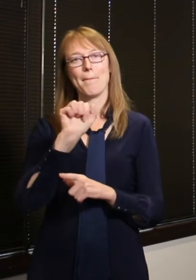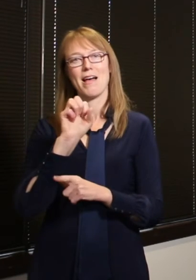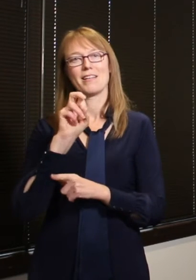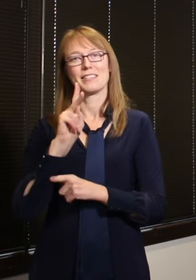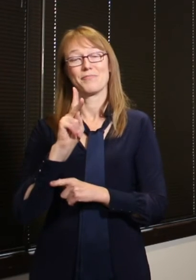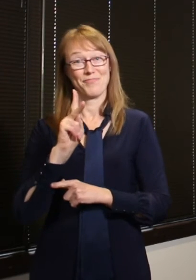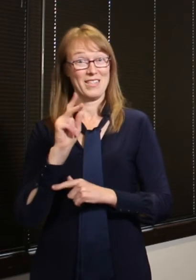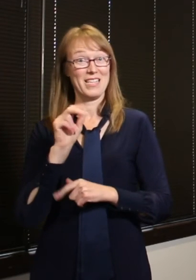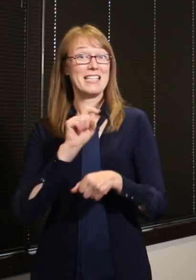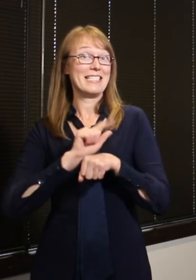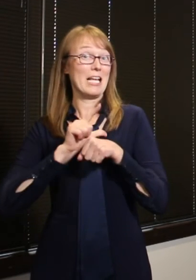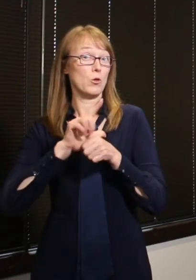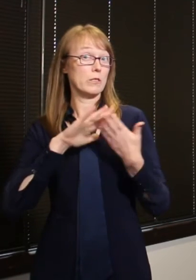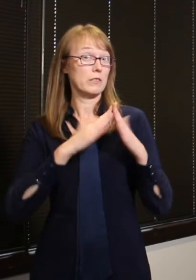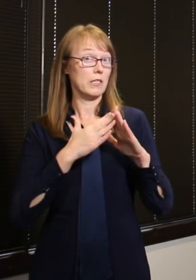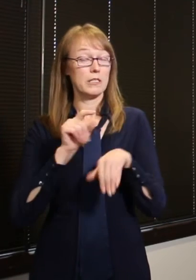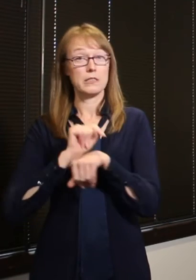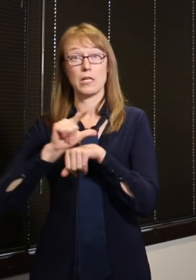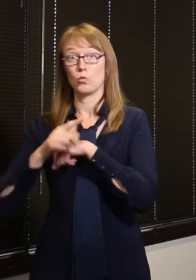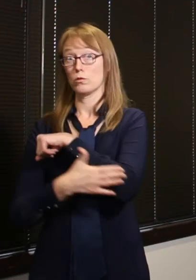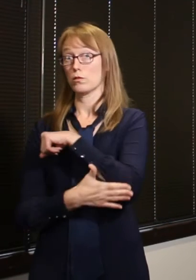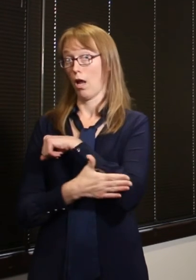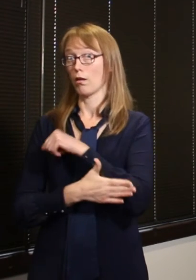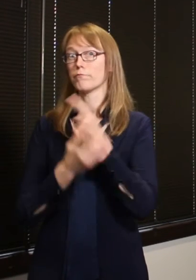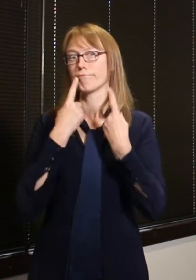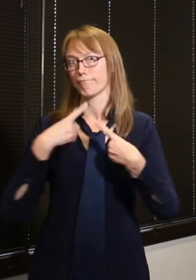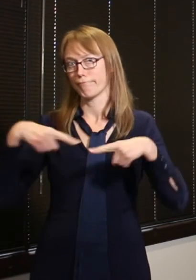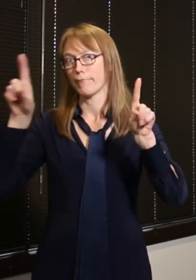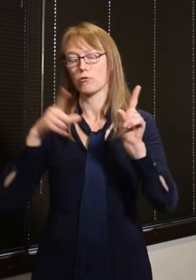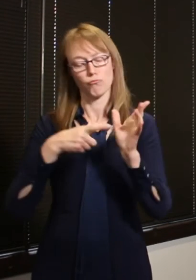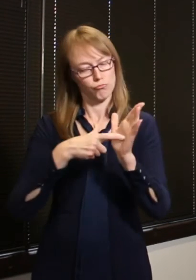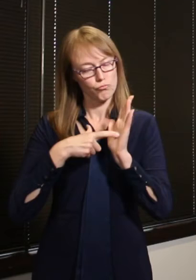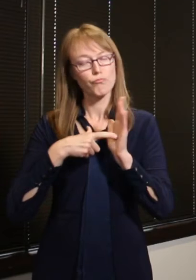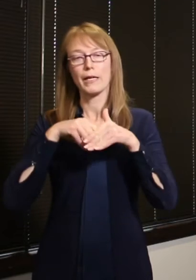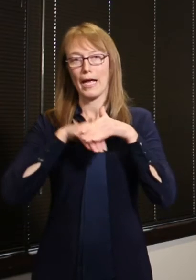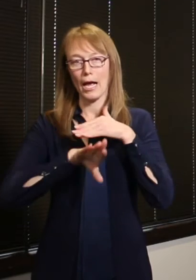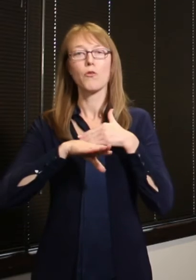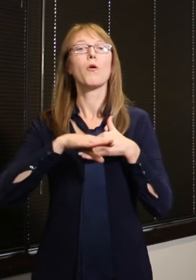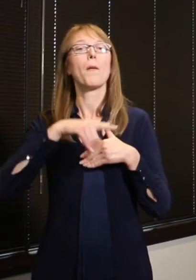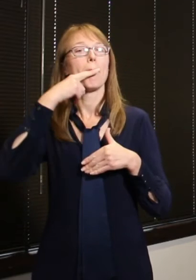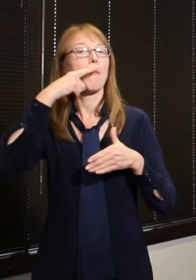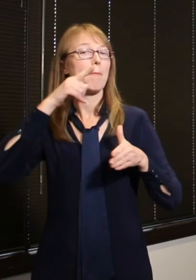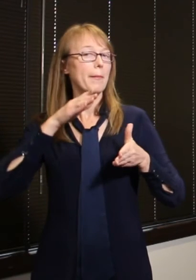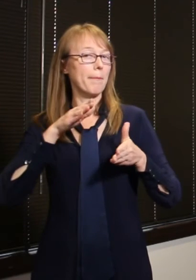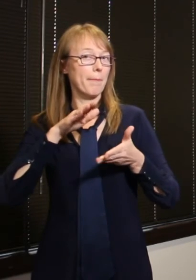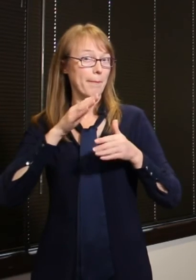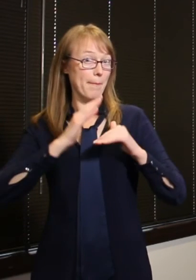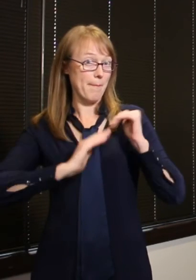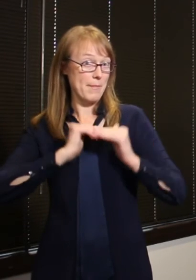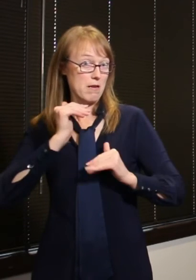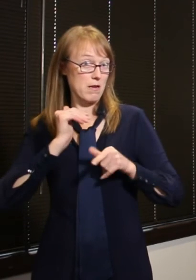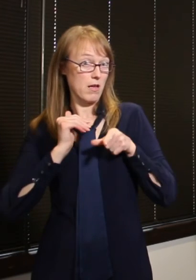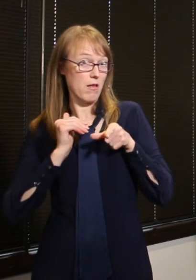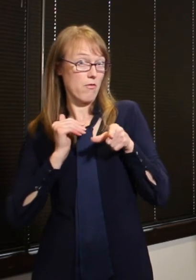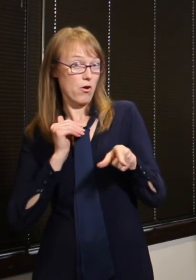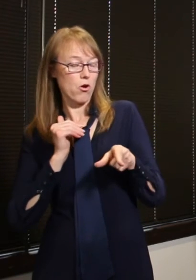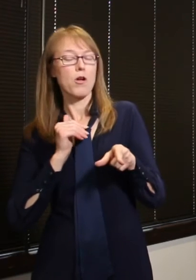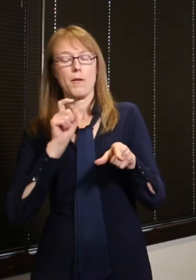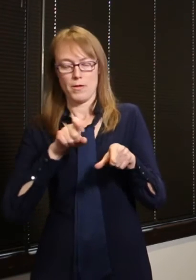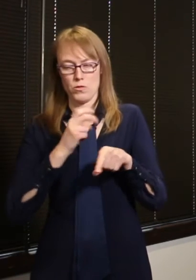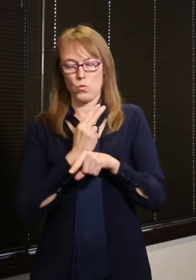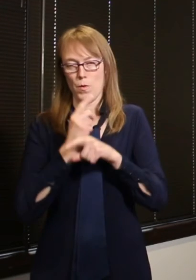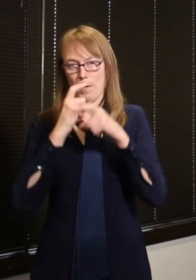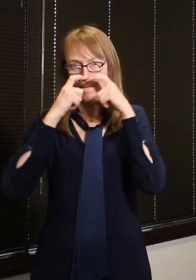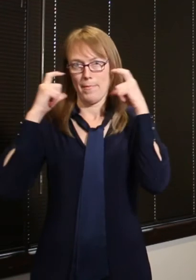individuals to wear a face mask or a covering at all times when inside buildings or outside. when social distancing isn't possible.